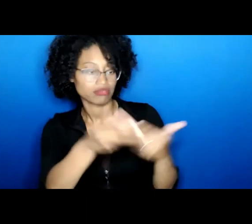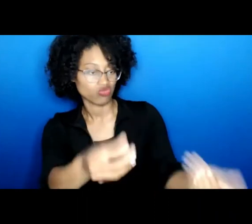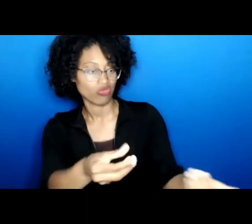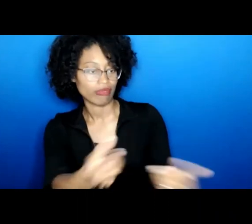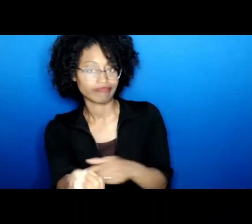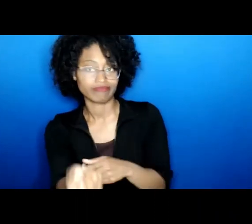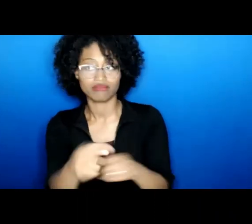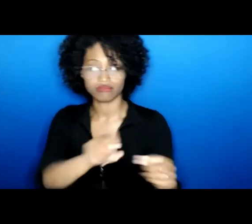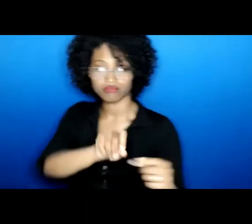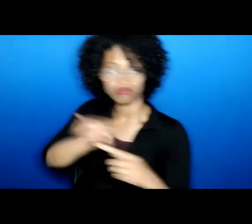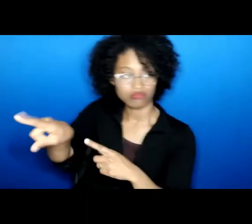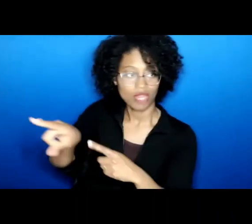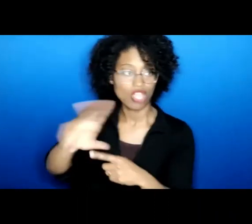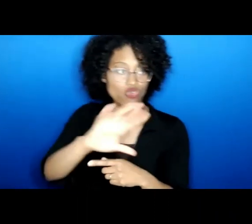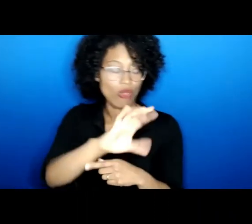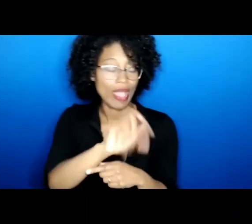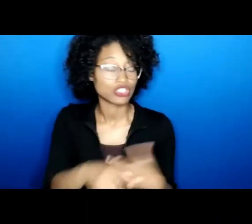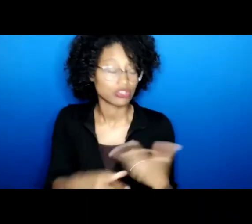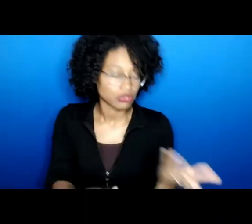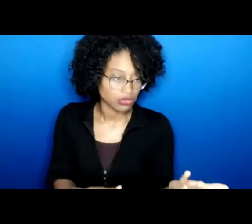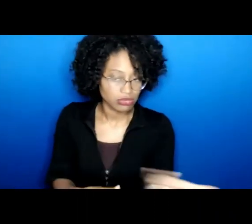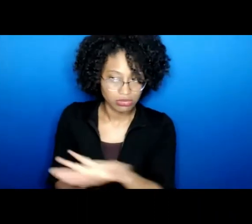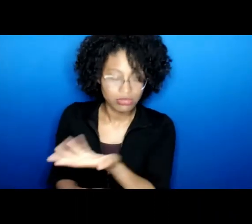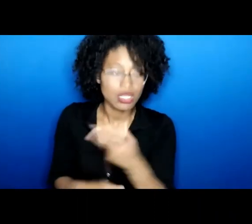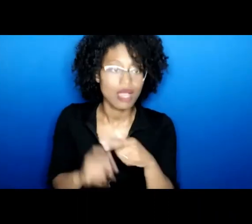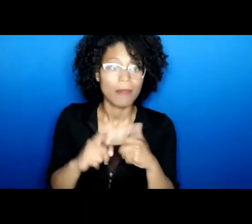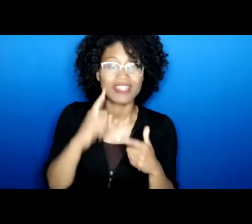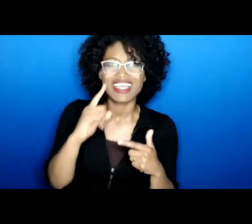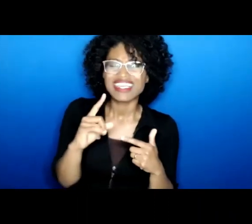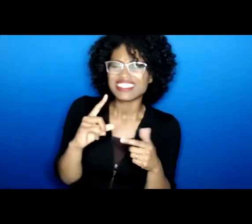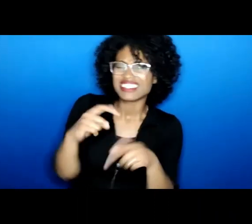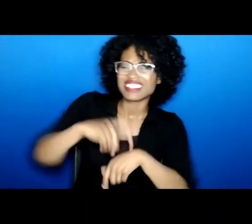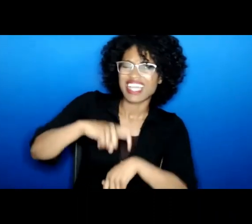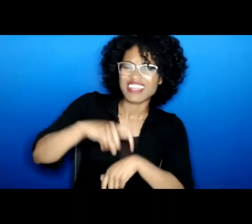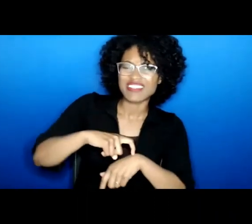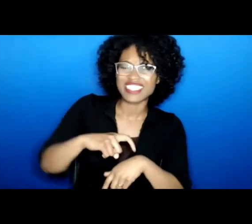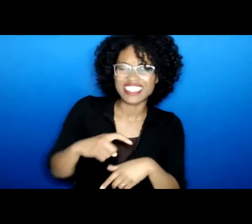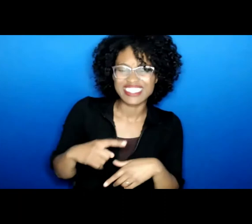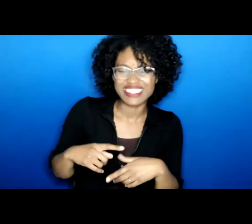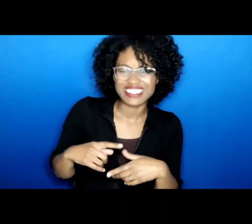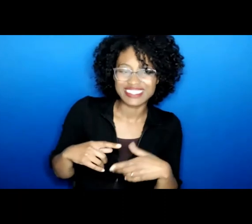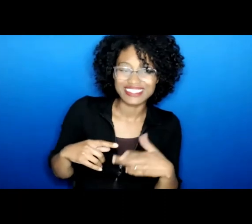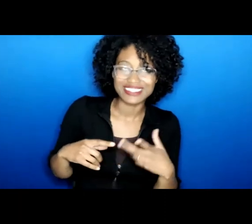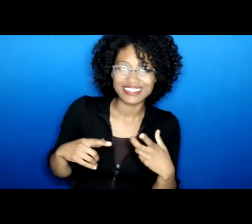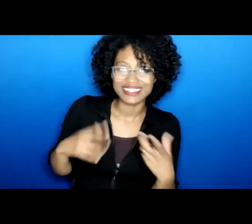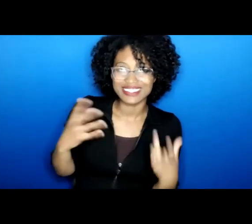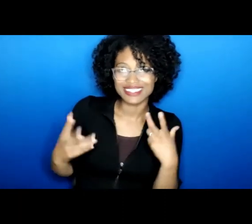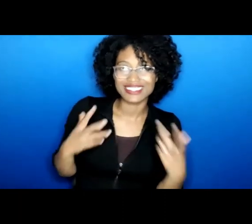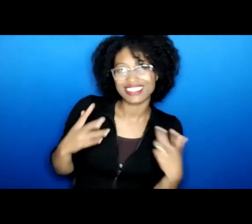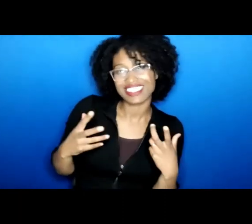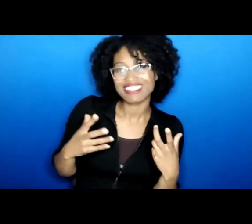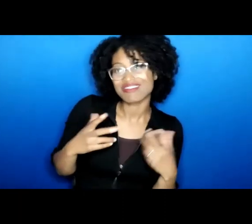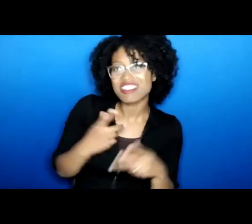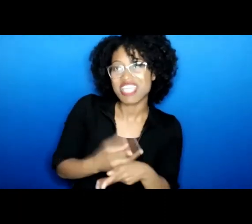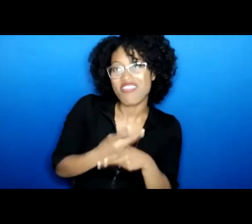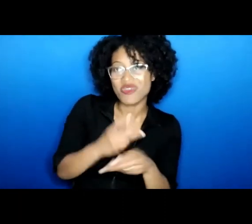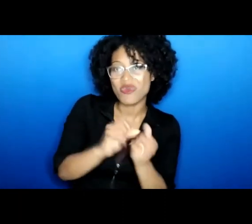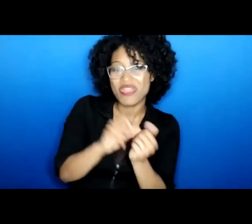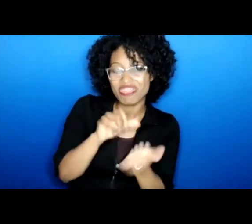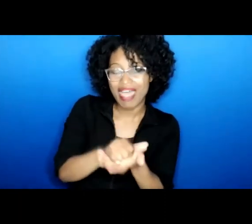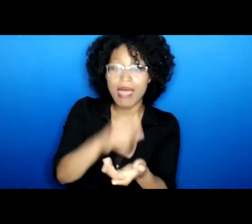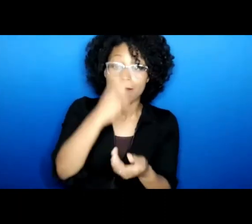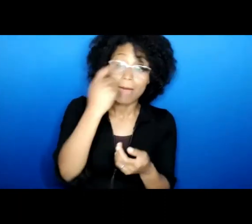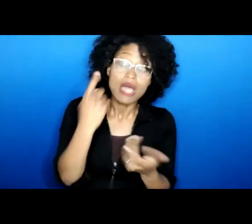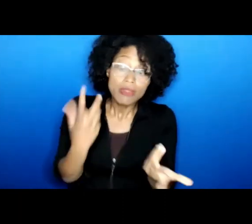get the timing off of a session. Even though the power exists, that will be a role executed by the